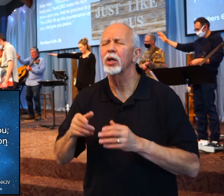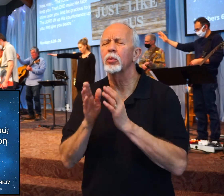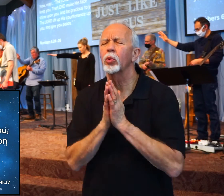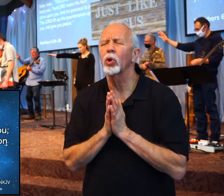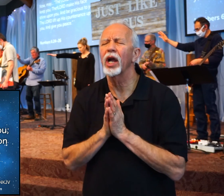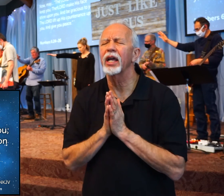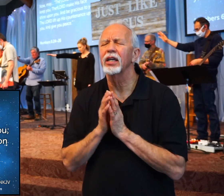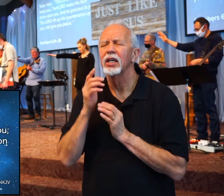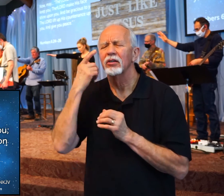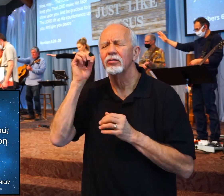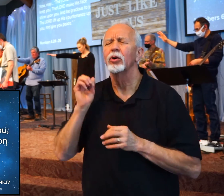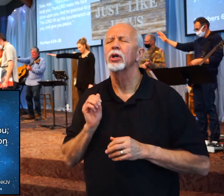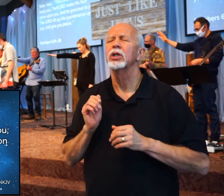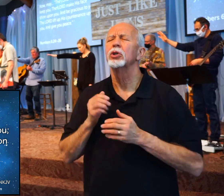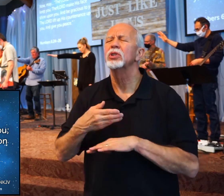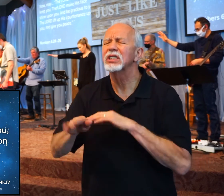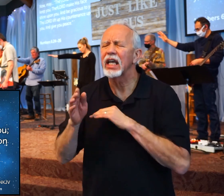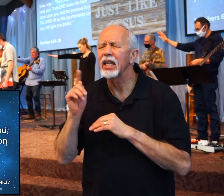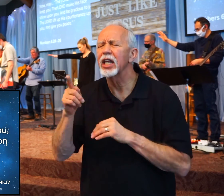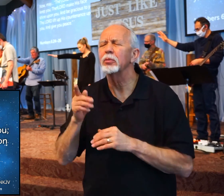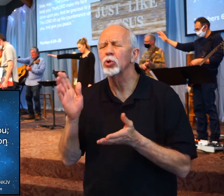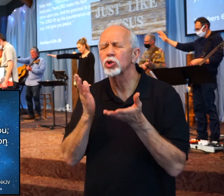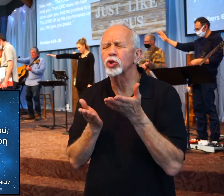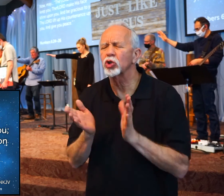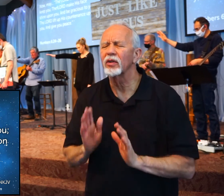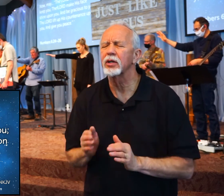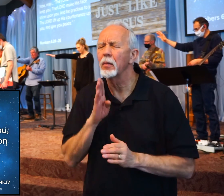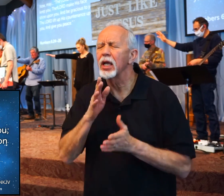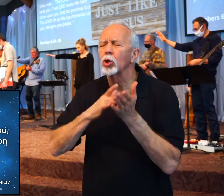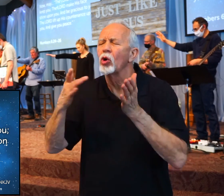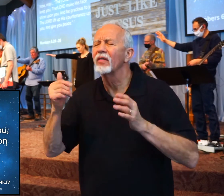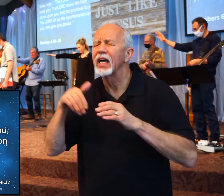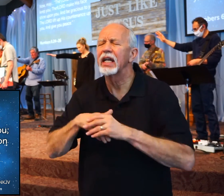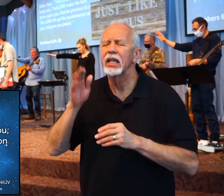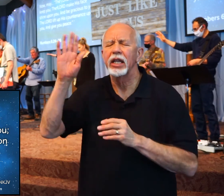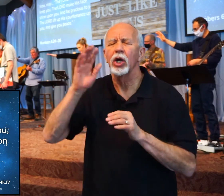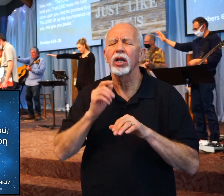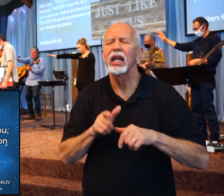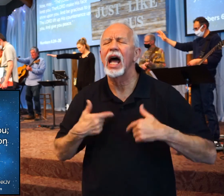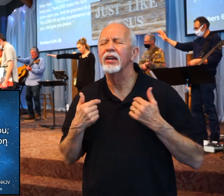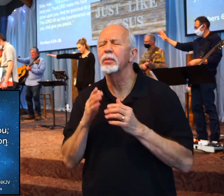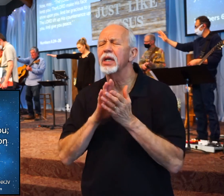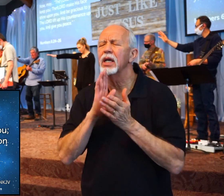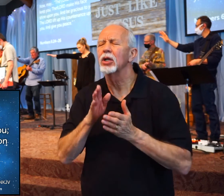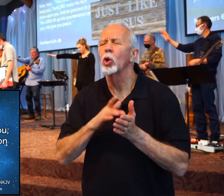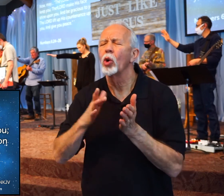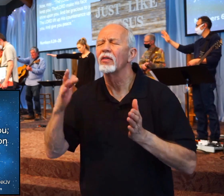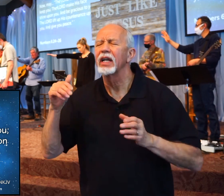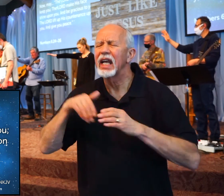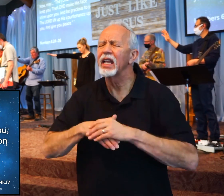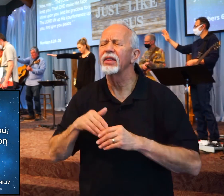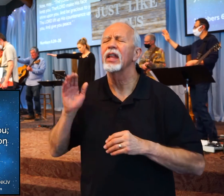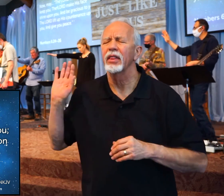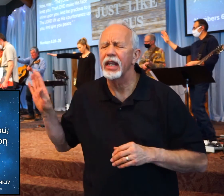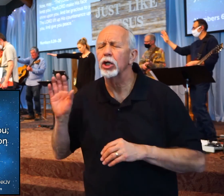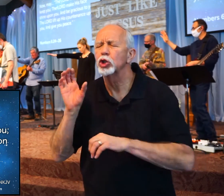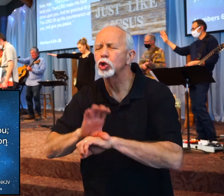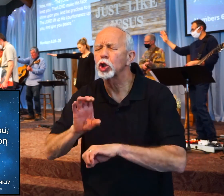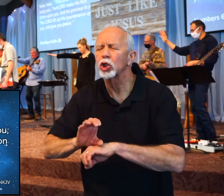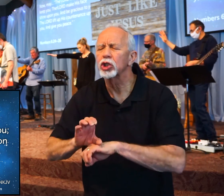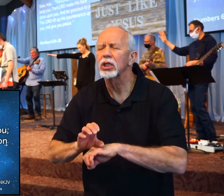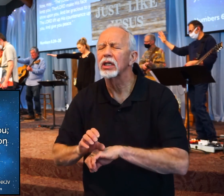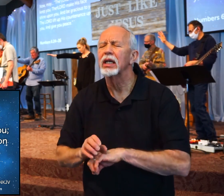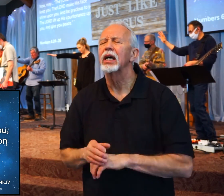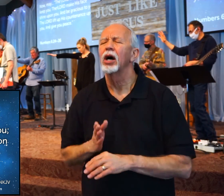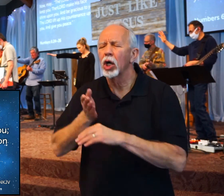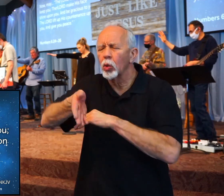commission them to go as your servants, be glorified in their lives, be glorified in the church, Lord, across